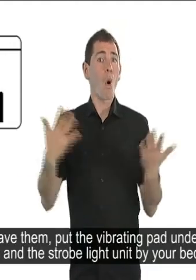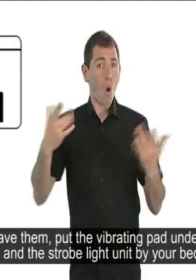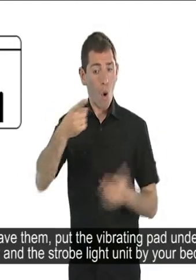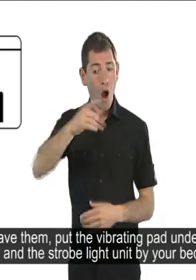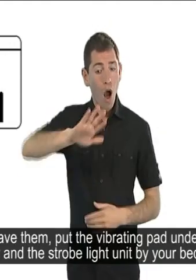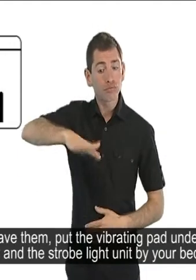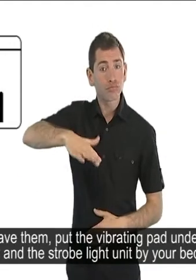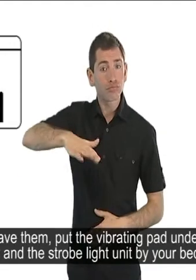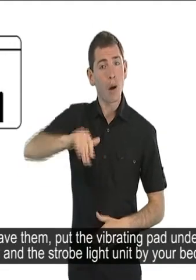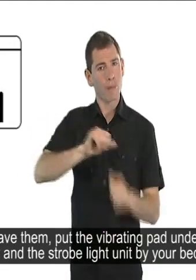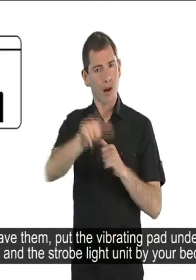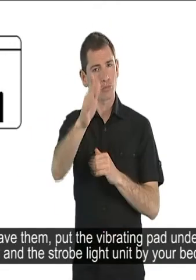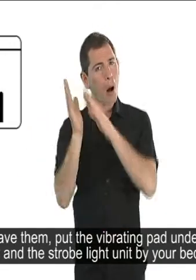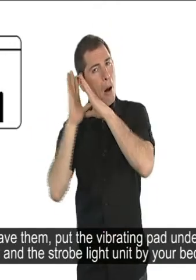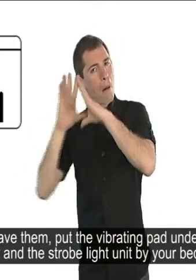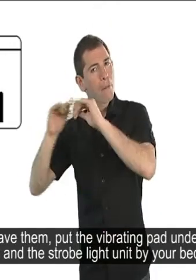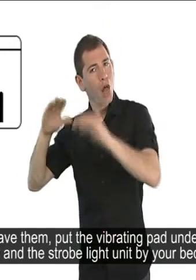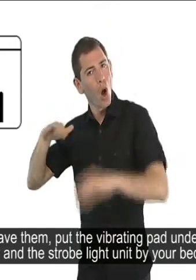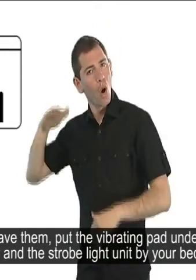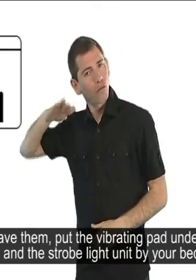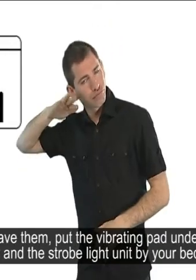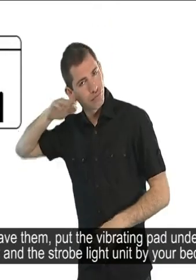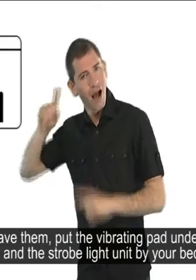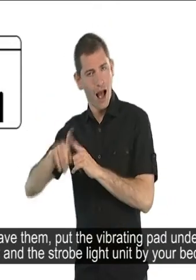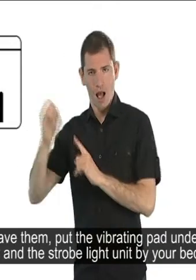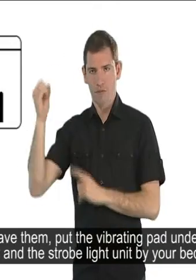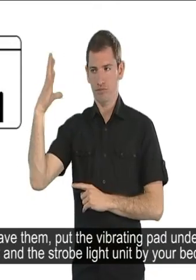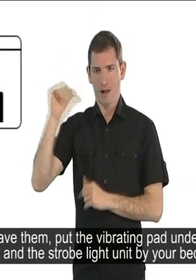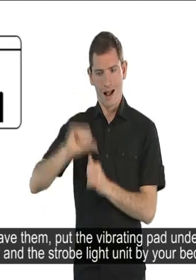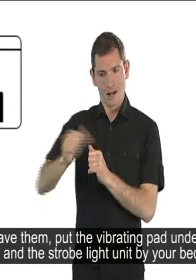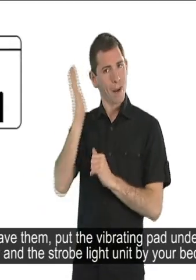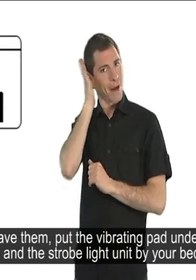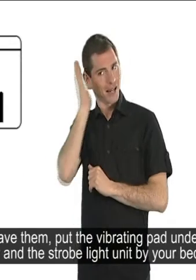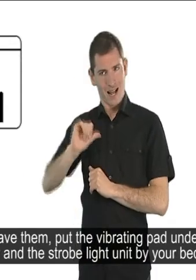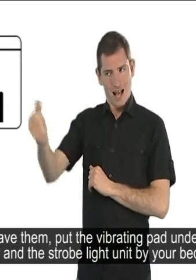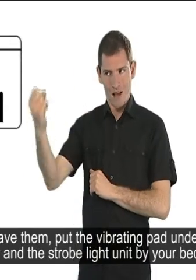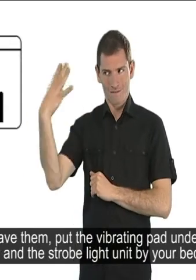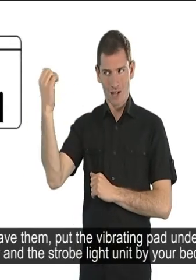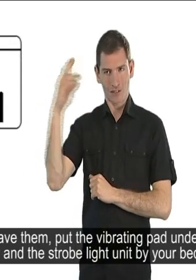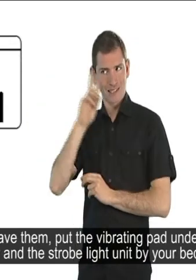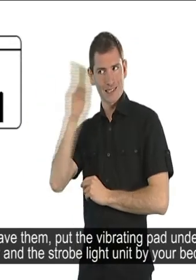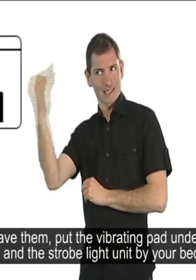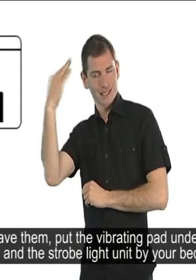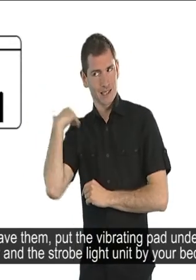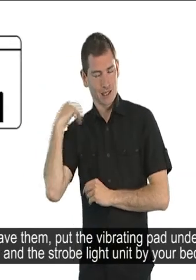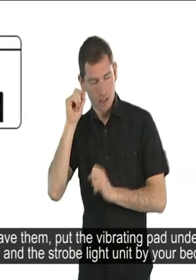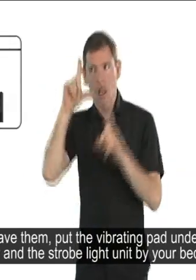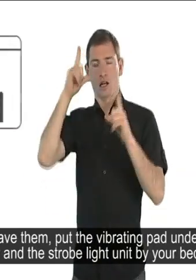If you have them, put the vibrating pad under your pillow and the strobe light unit by your bed.